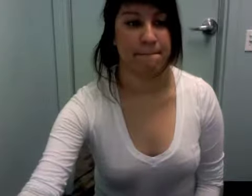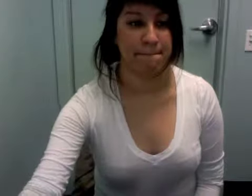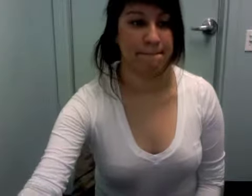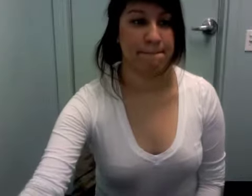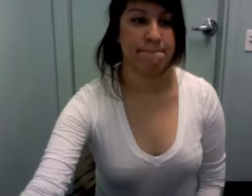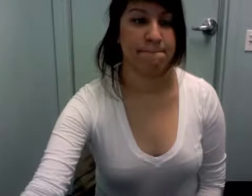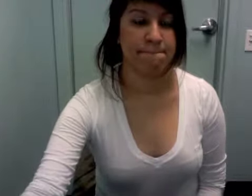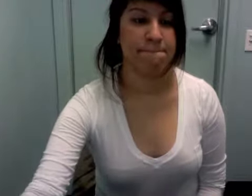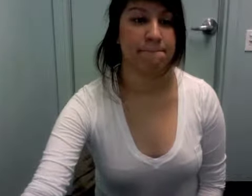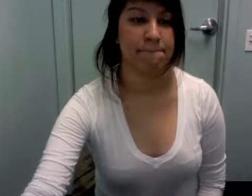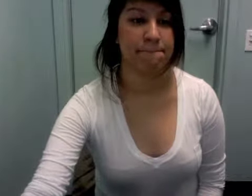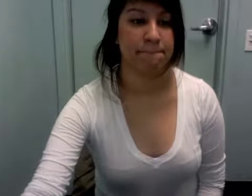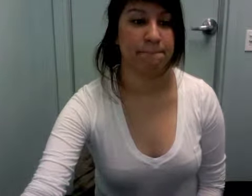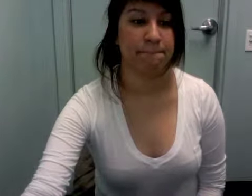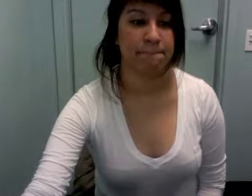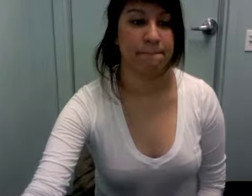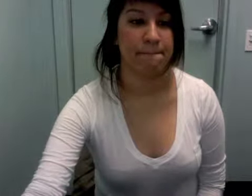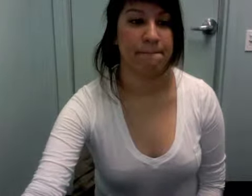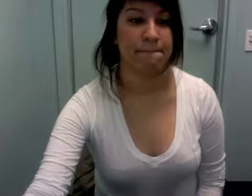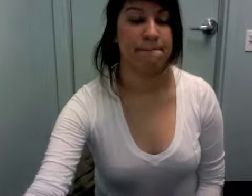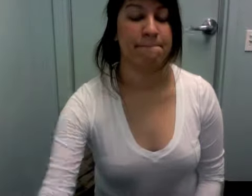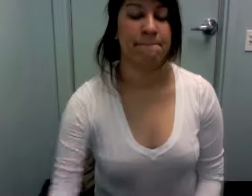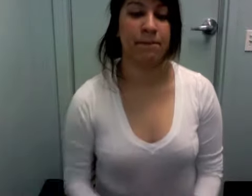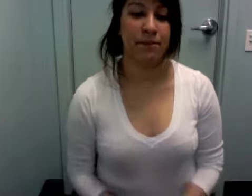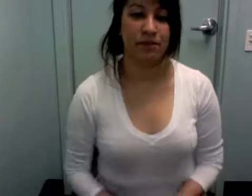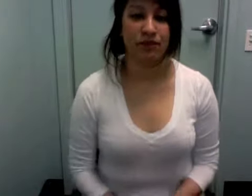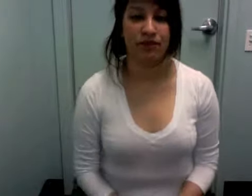find some beautiful candlesticks.